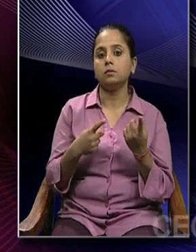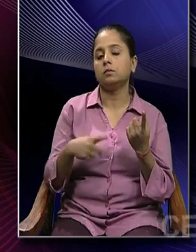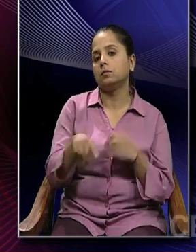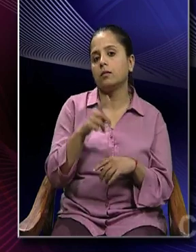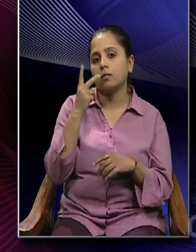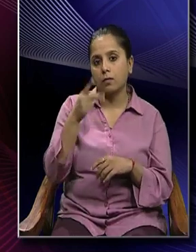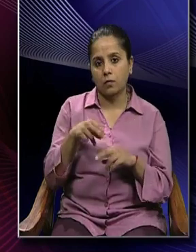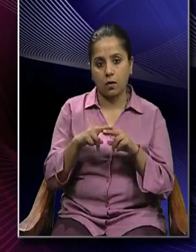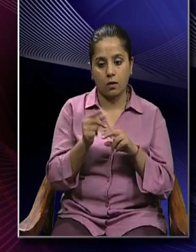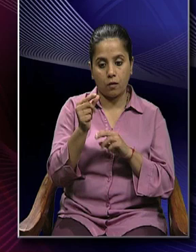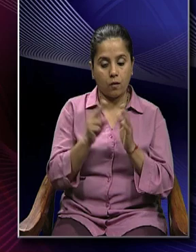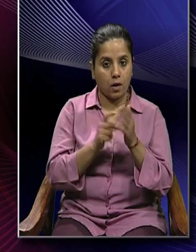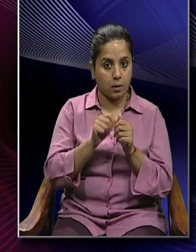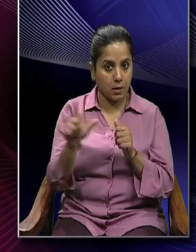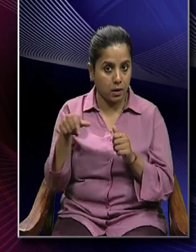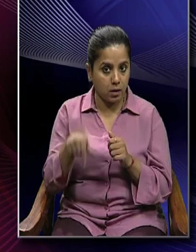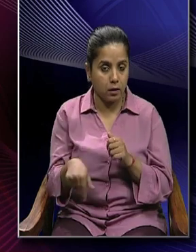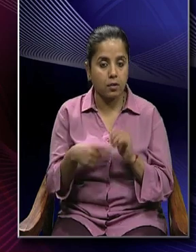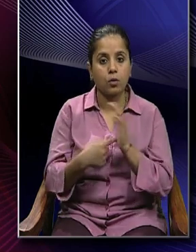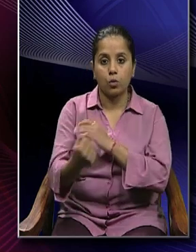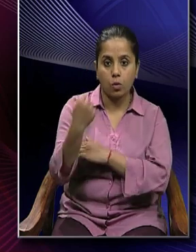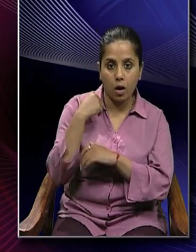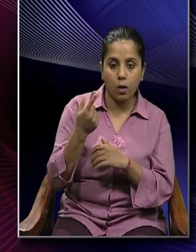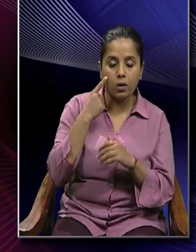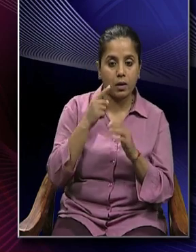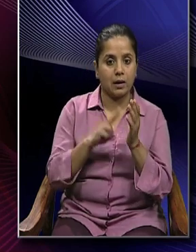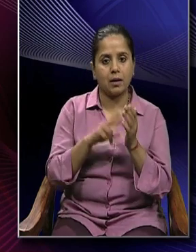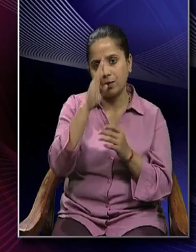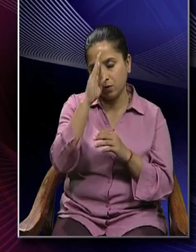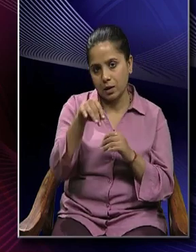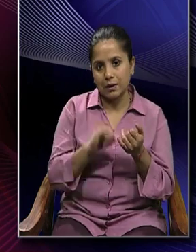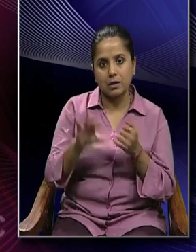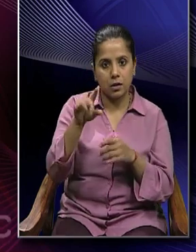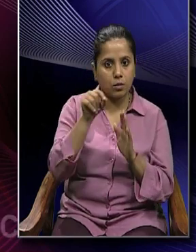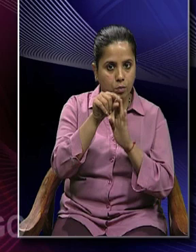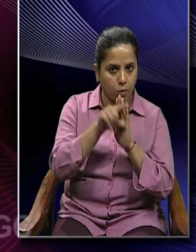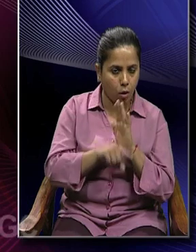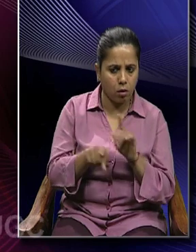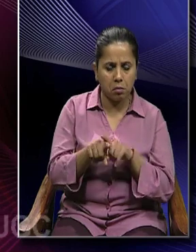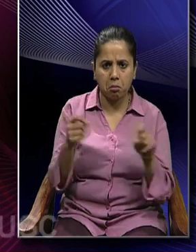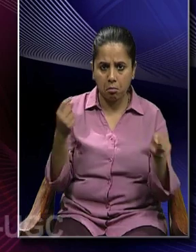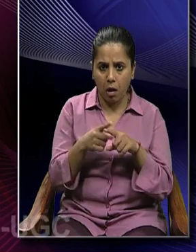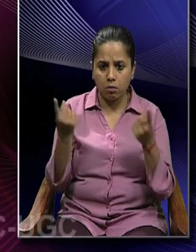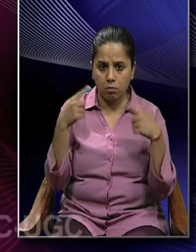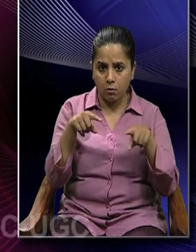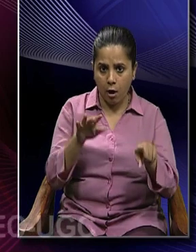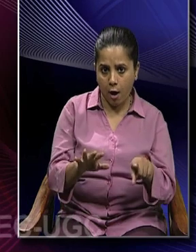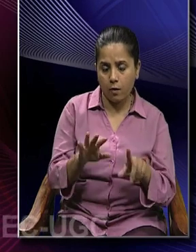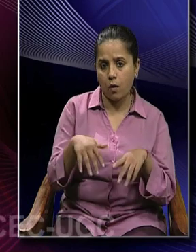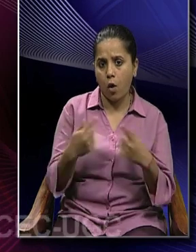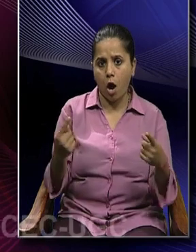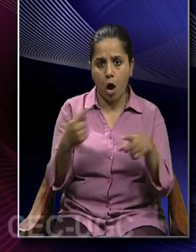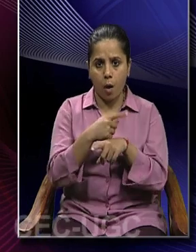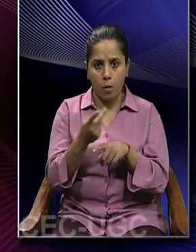whether fundamental rights and directive principles of state policy, they are in consonance or they are in